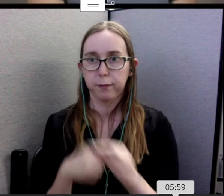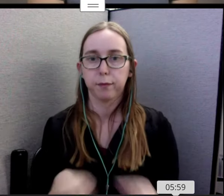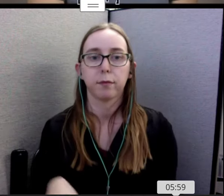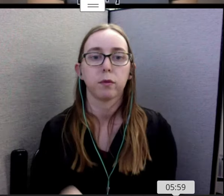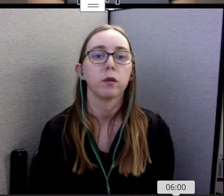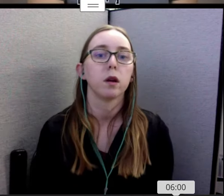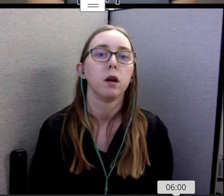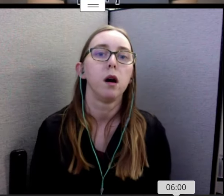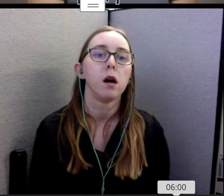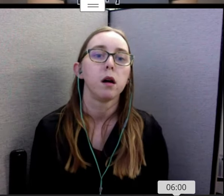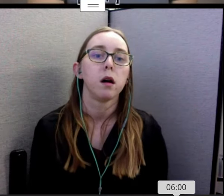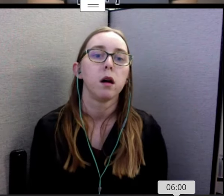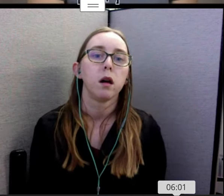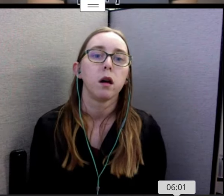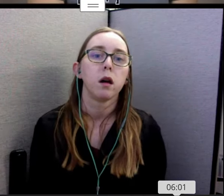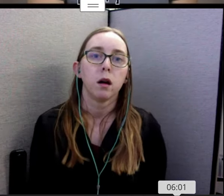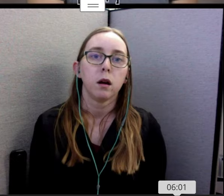page.